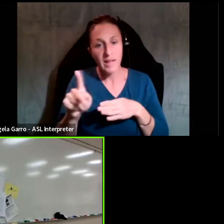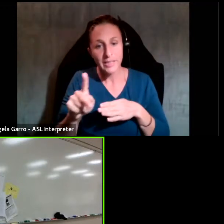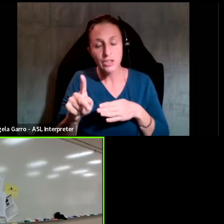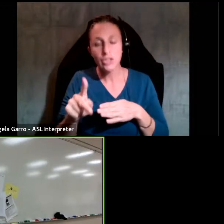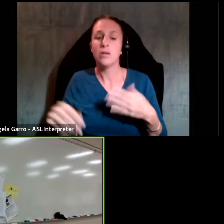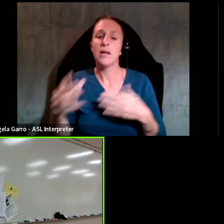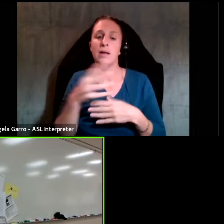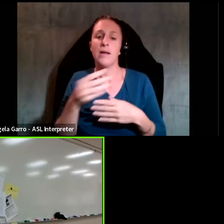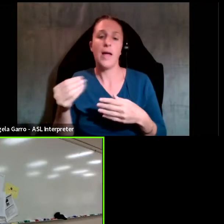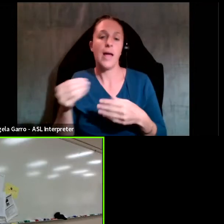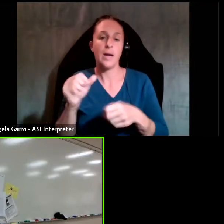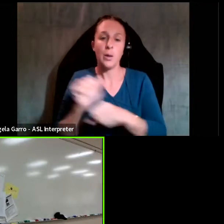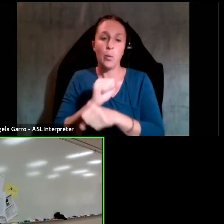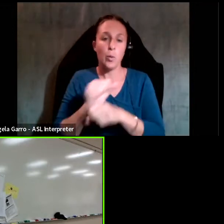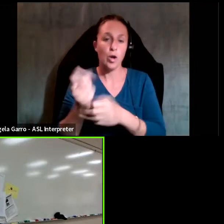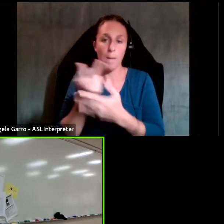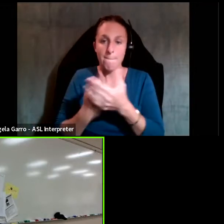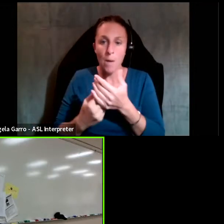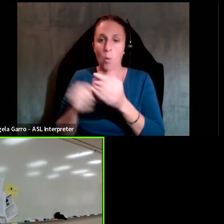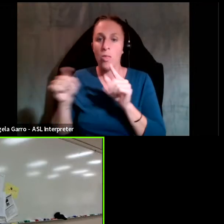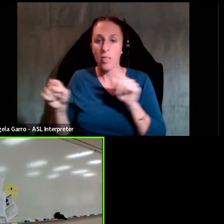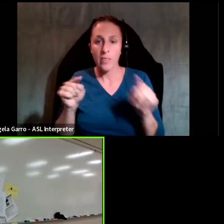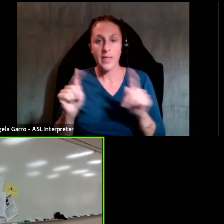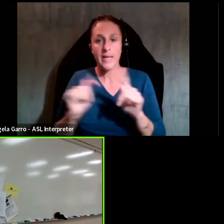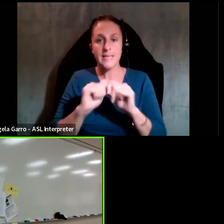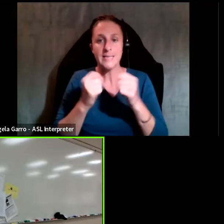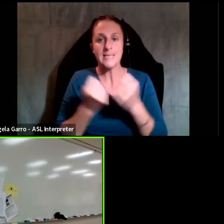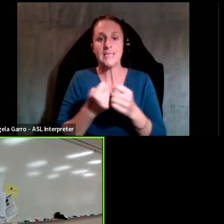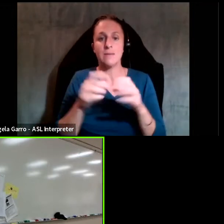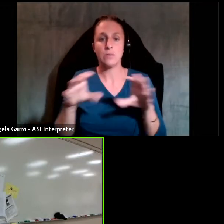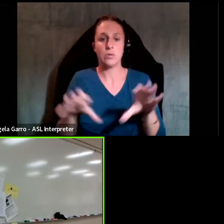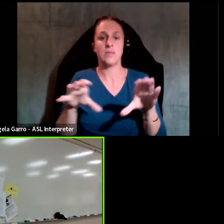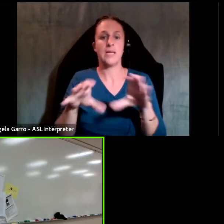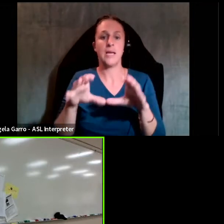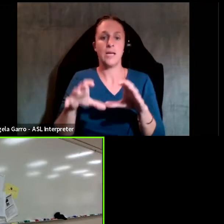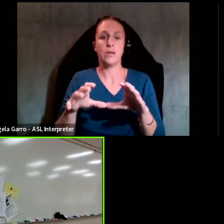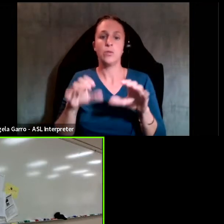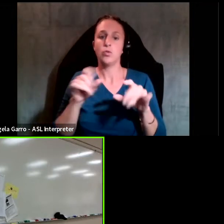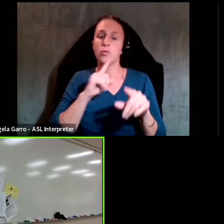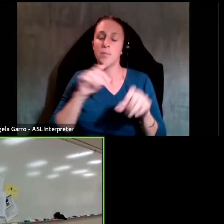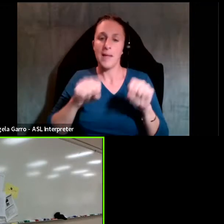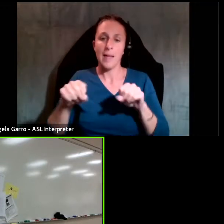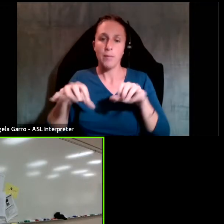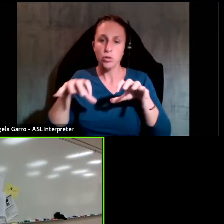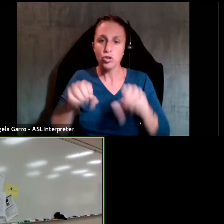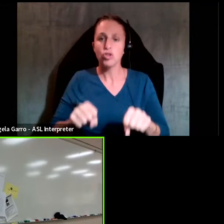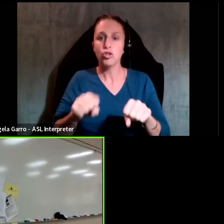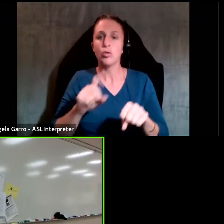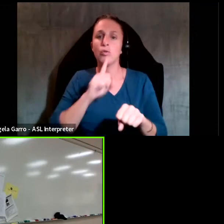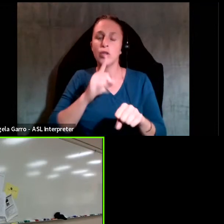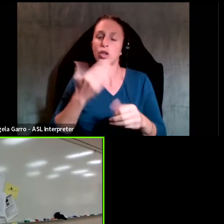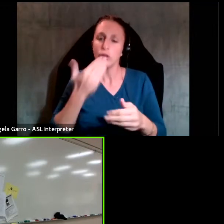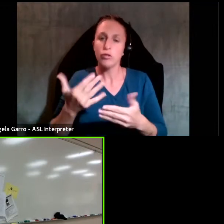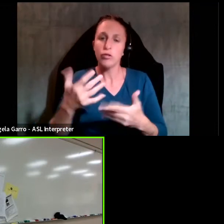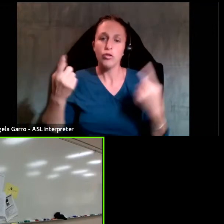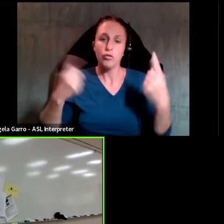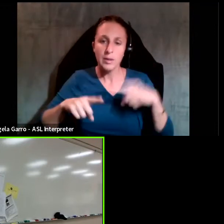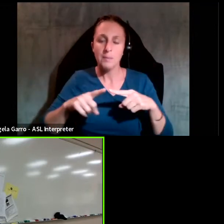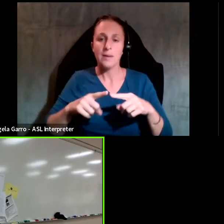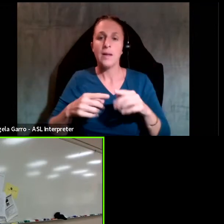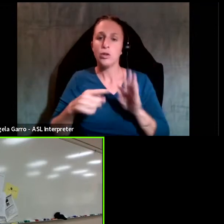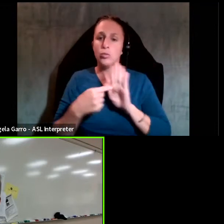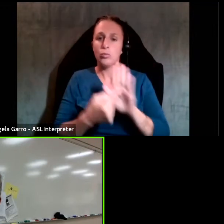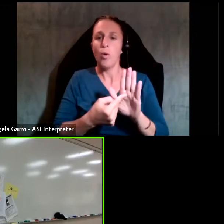that both teams did to secure what I think is a very good agreement and represents